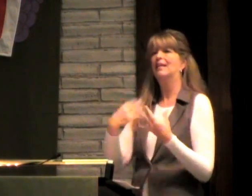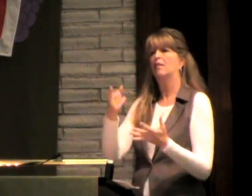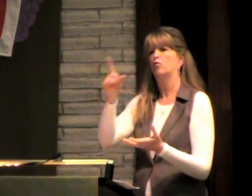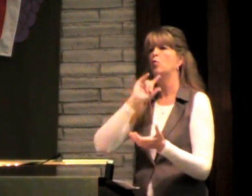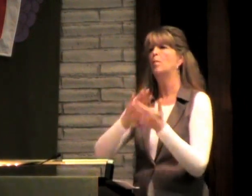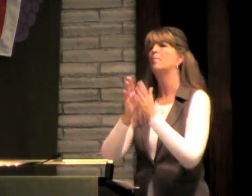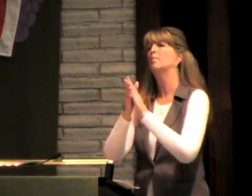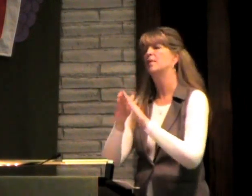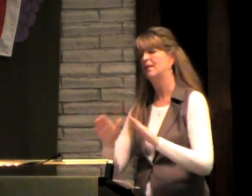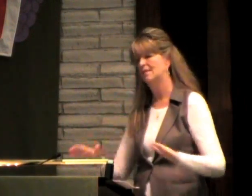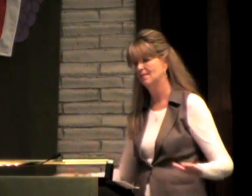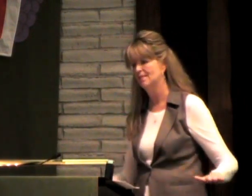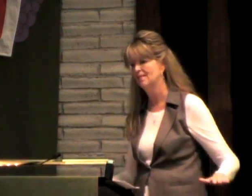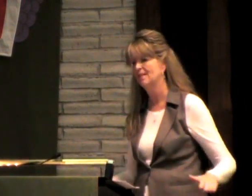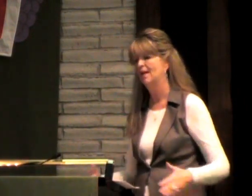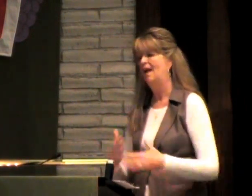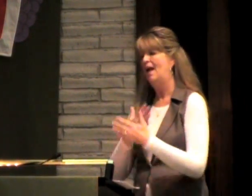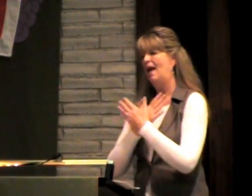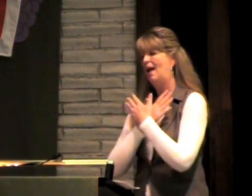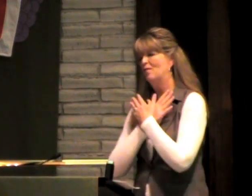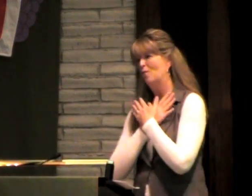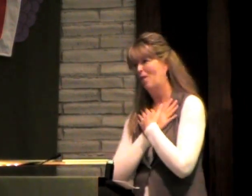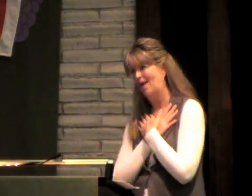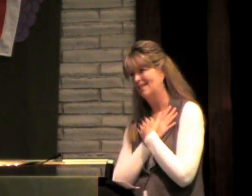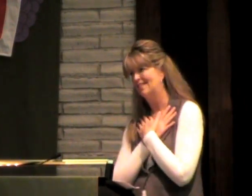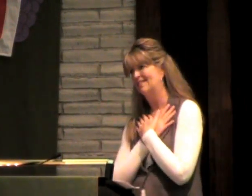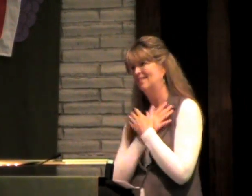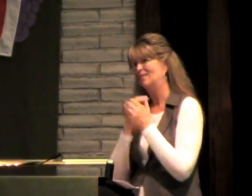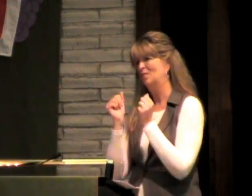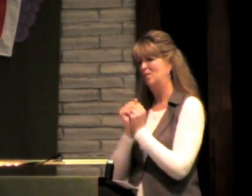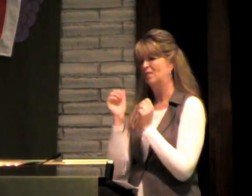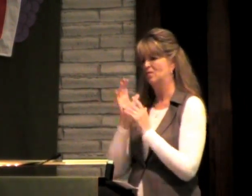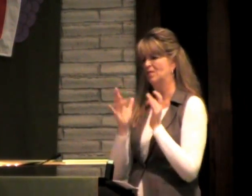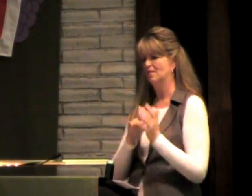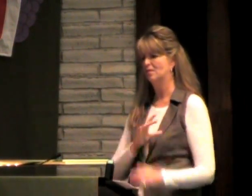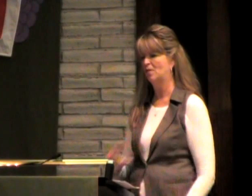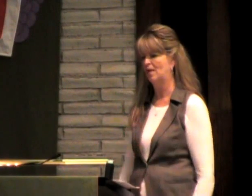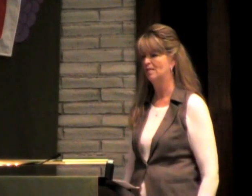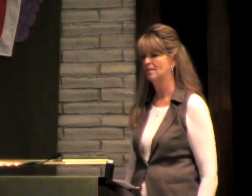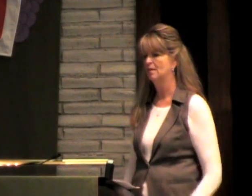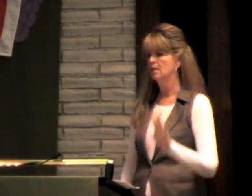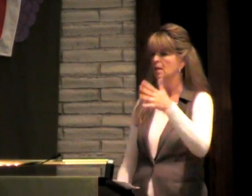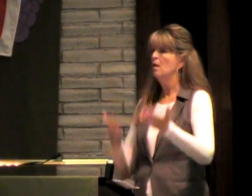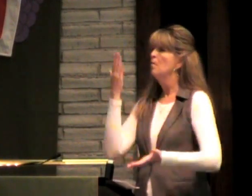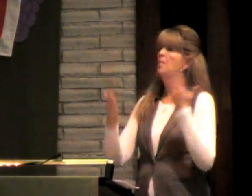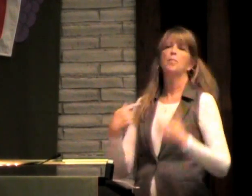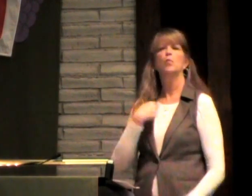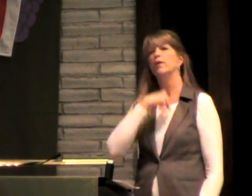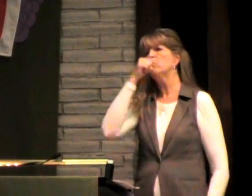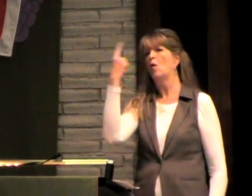We need to know those two things, and those two things can give us peace and rest within